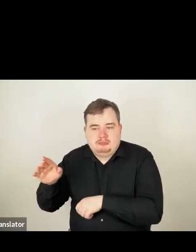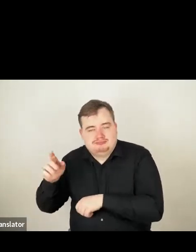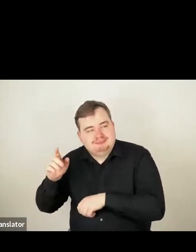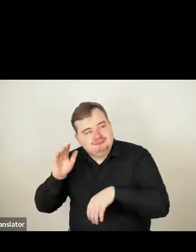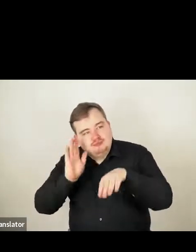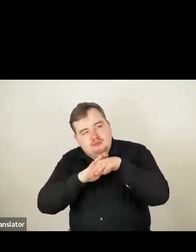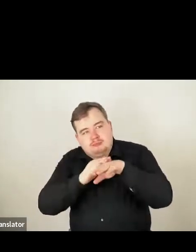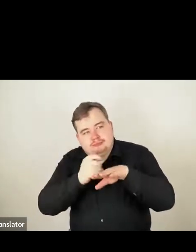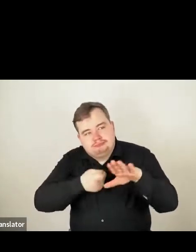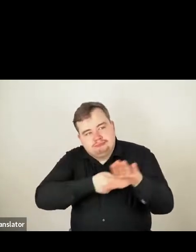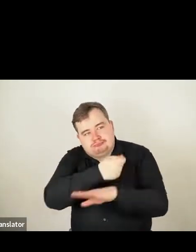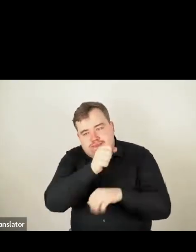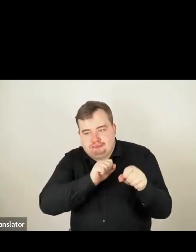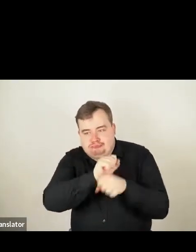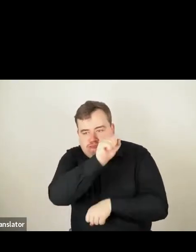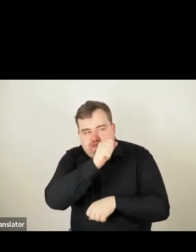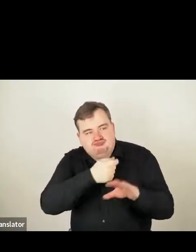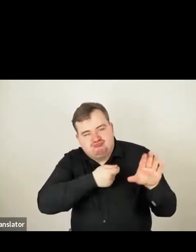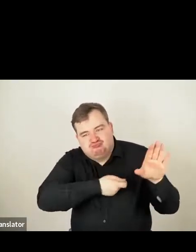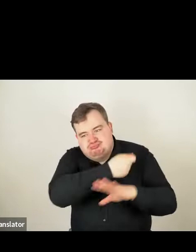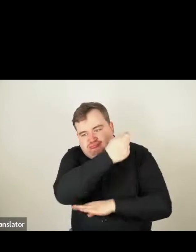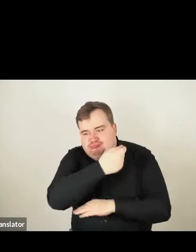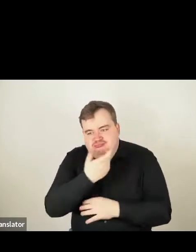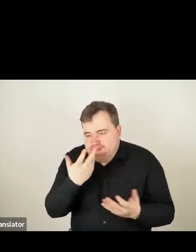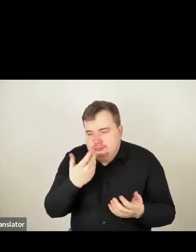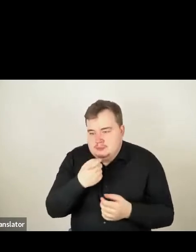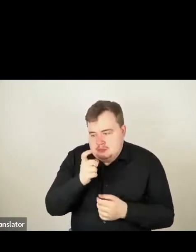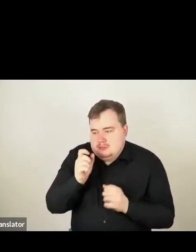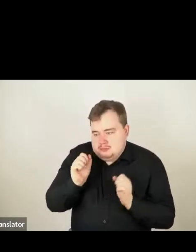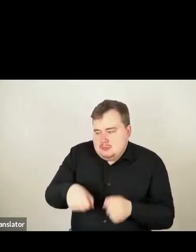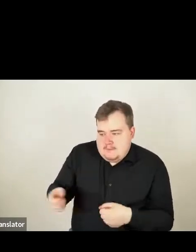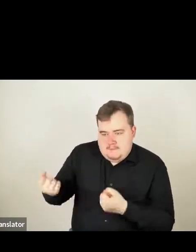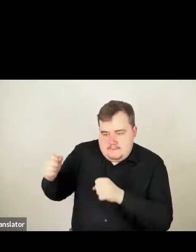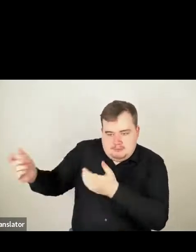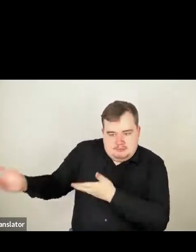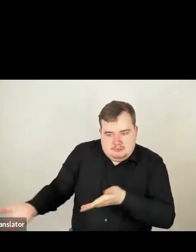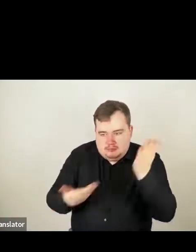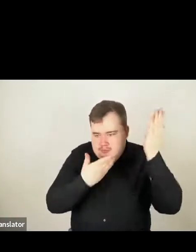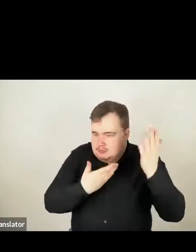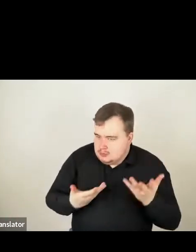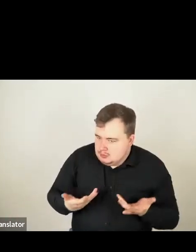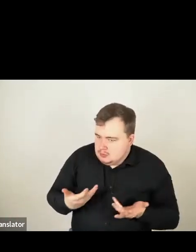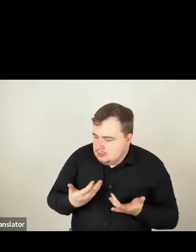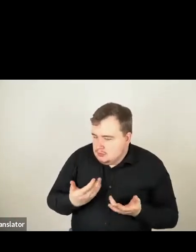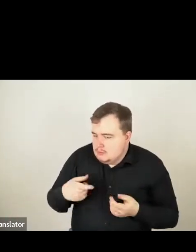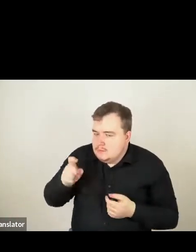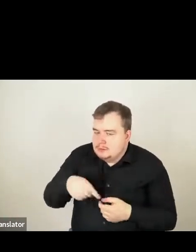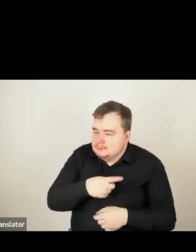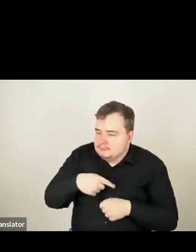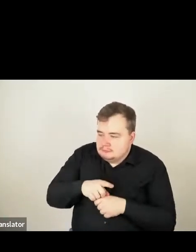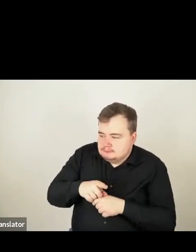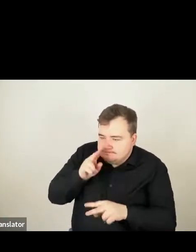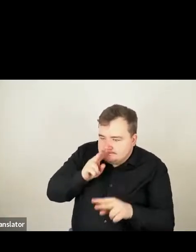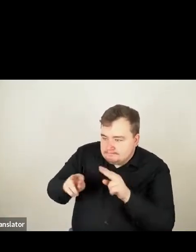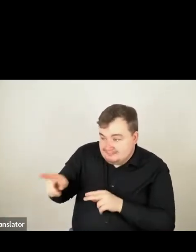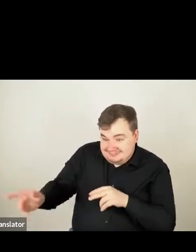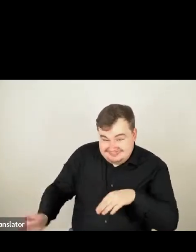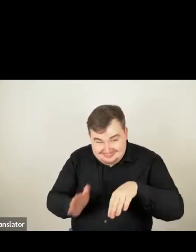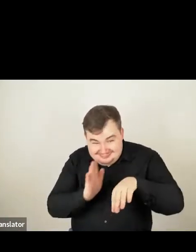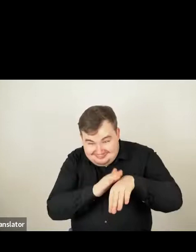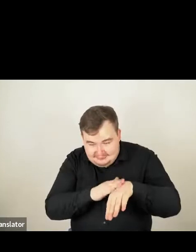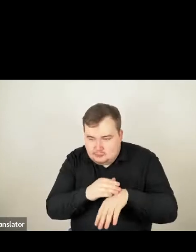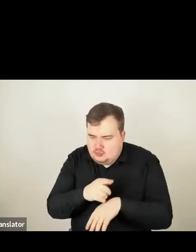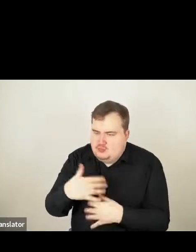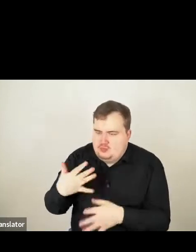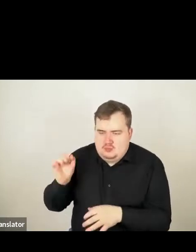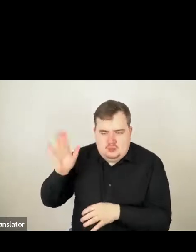institutional mechanism that if this violence is reported, will it have any choice or a good ending to